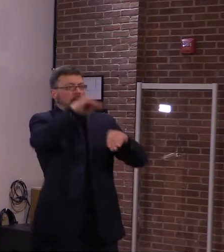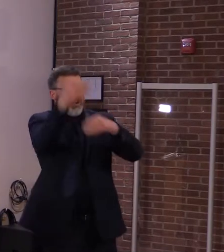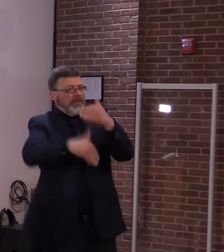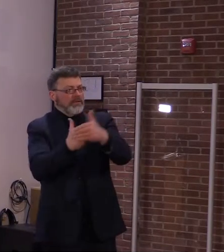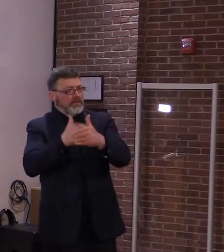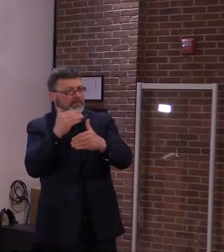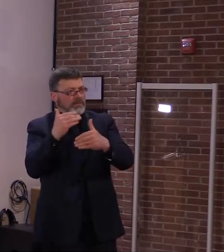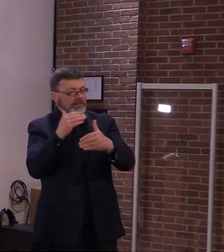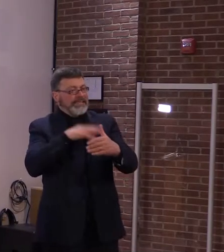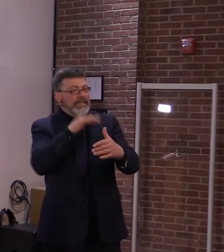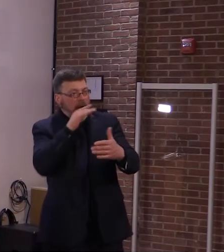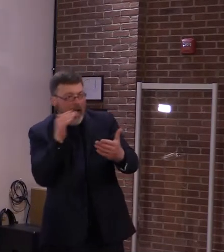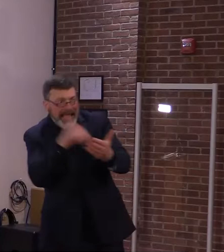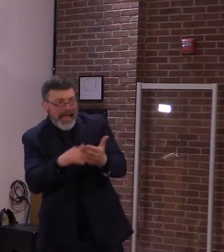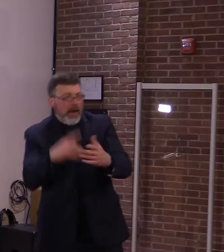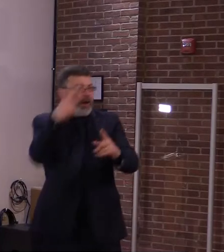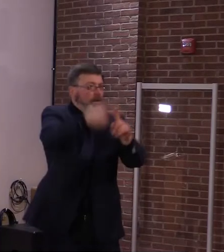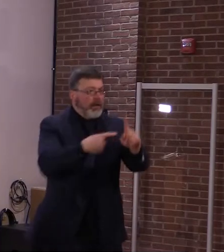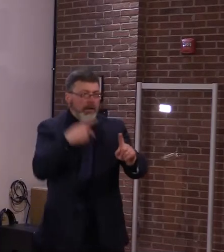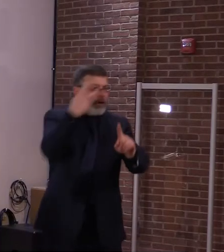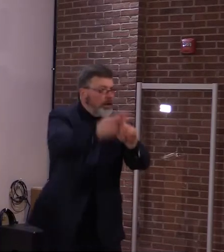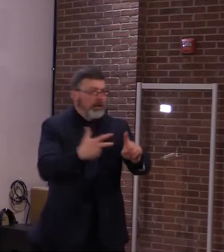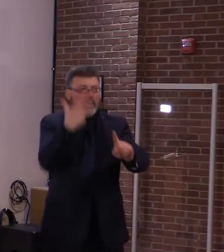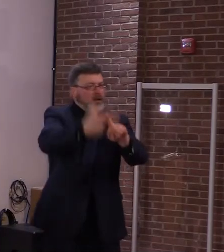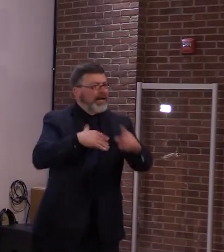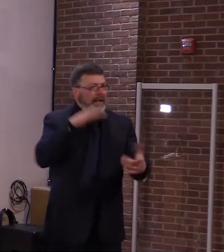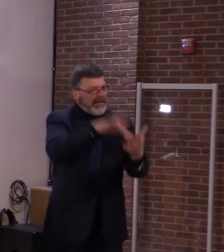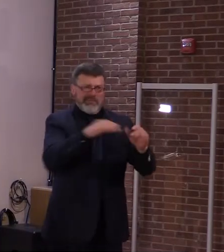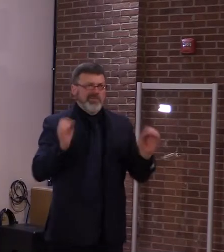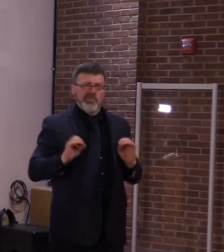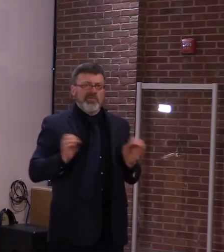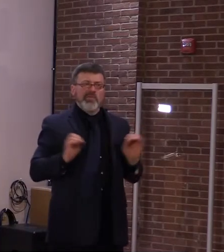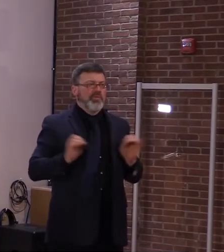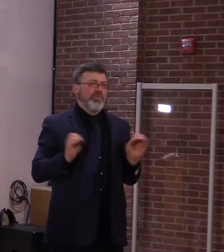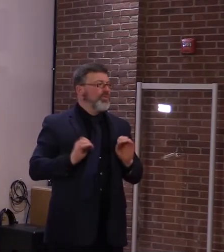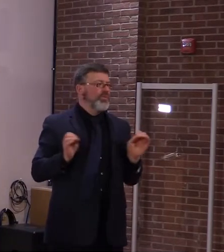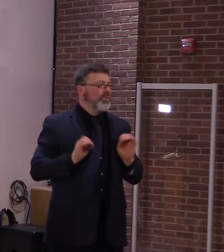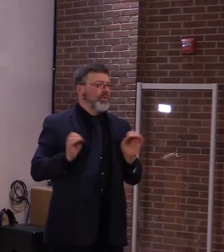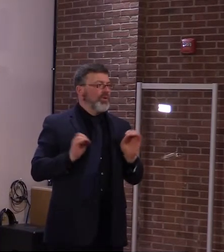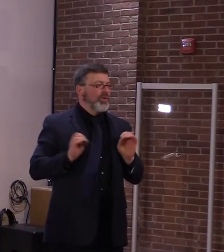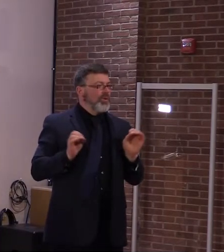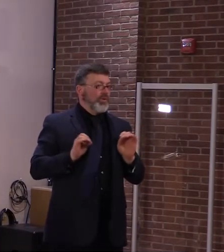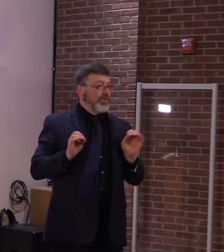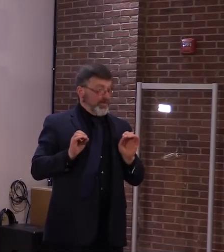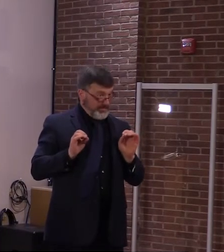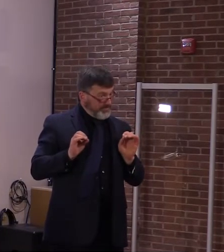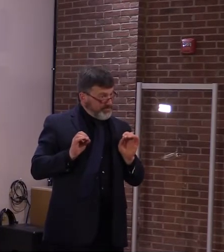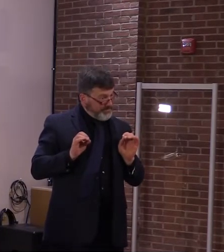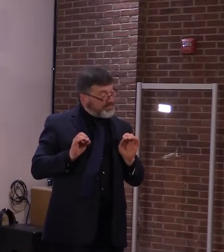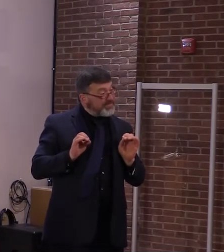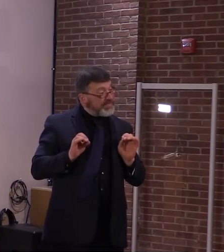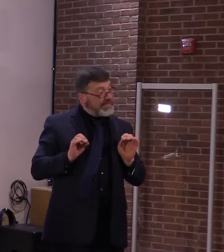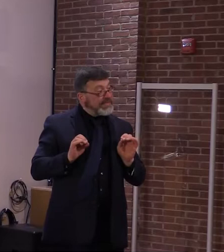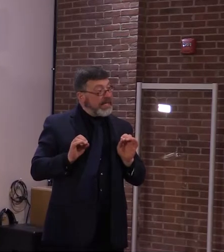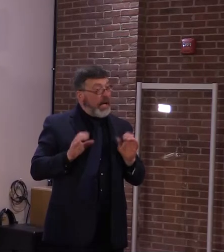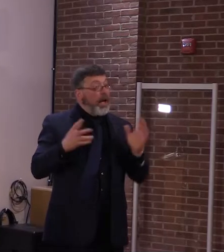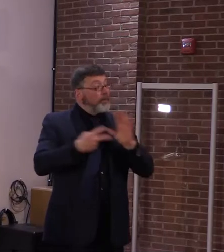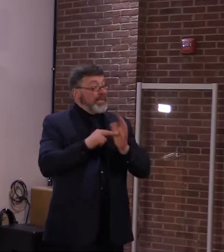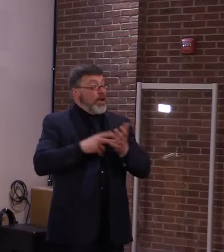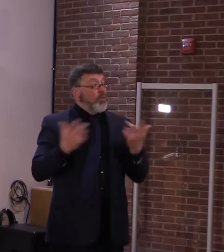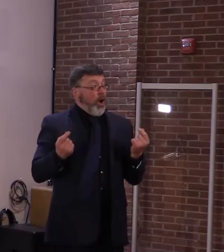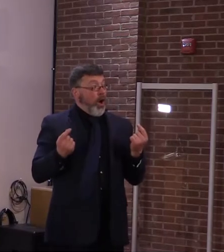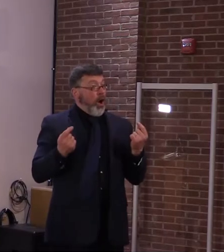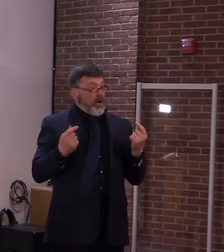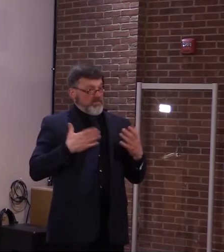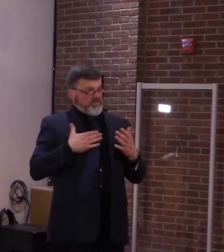we're very close to beginning that study in a more prospective way now to understand this whole syndrome